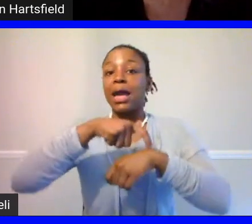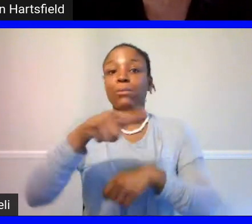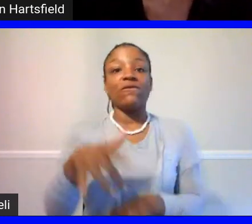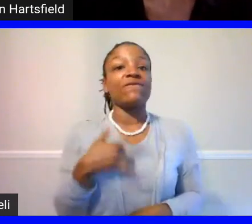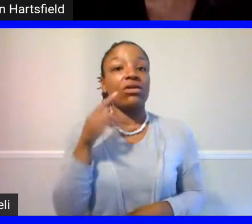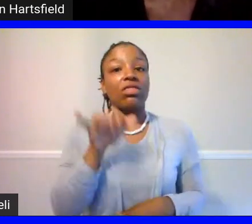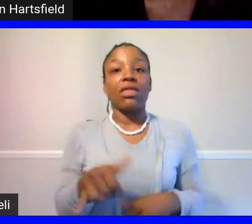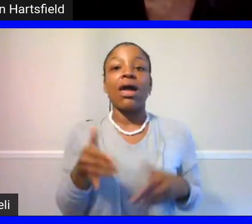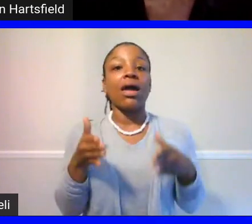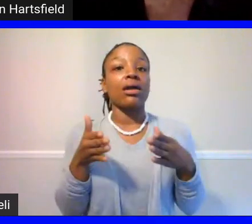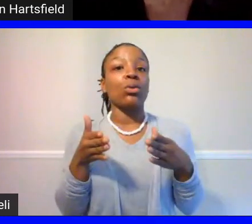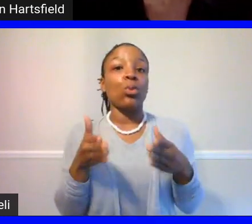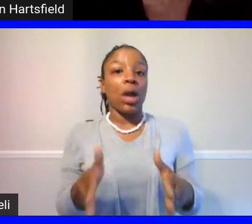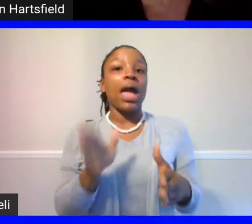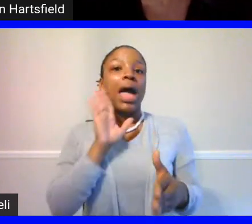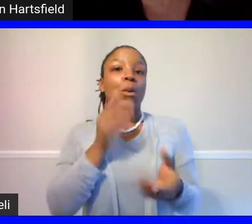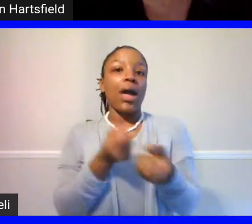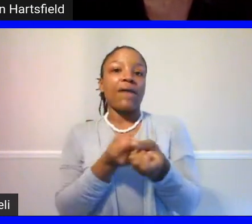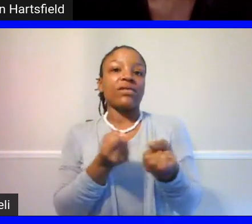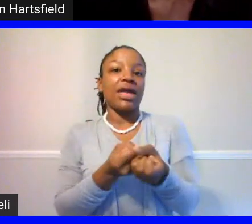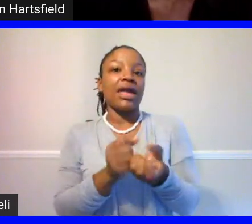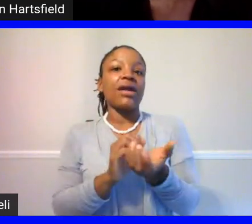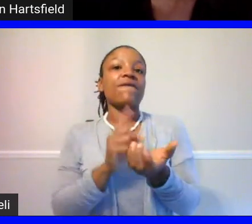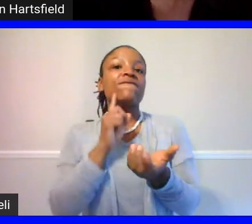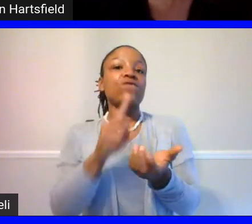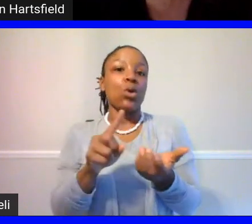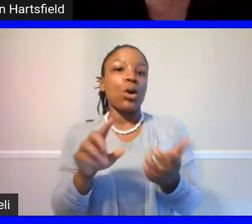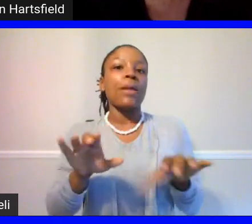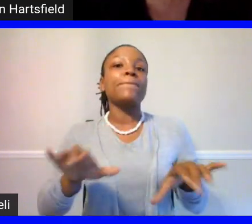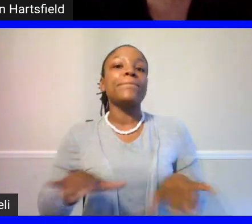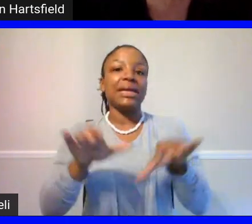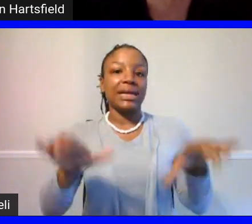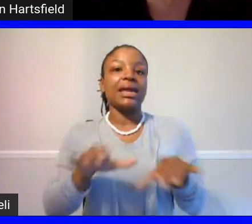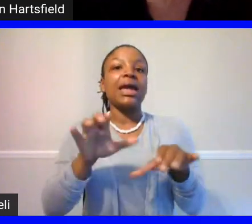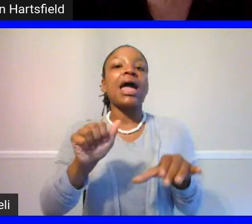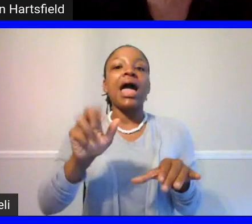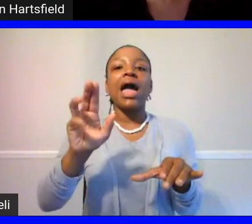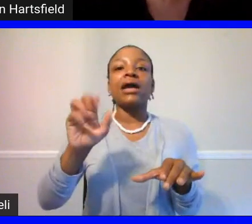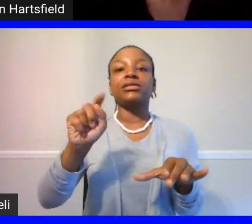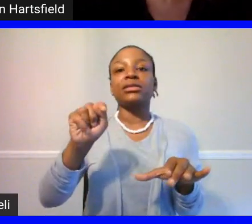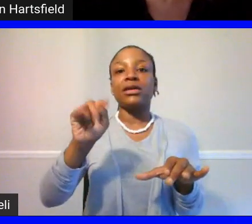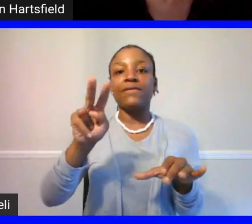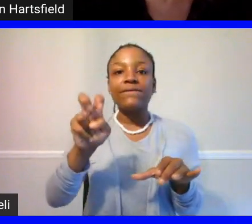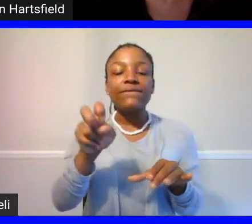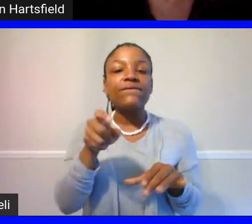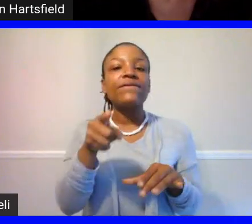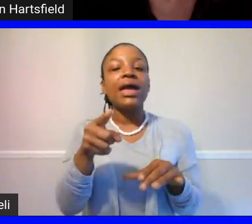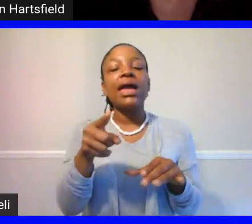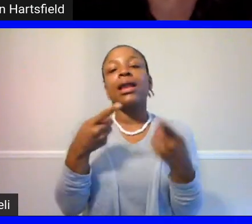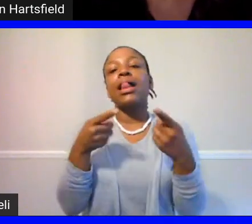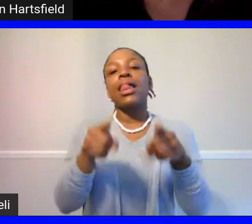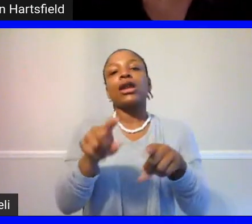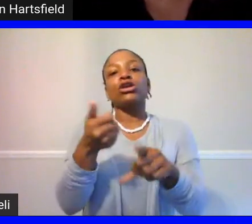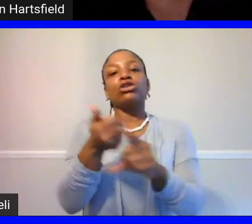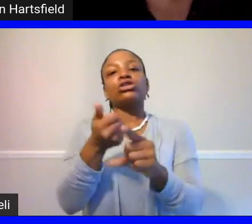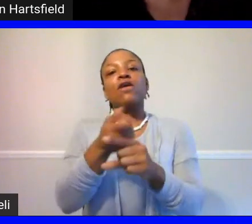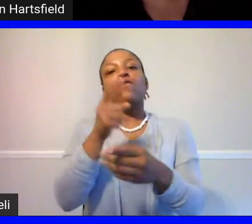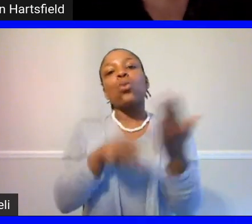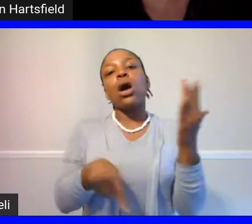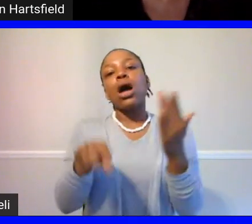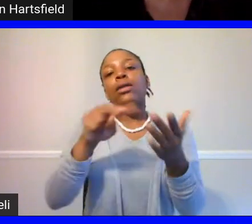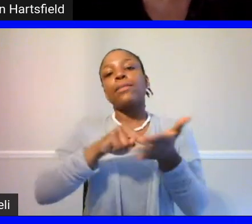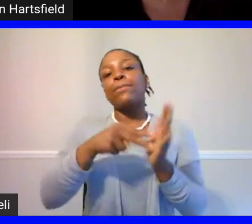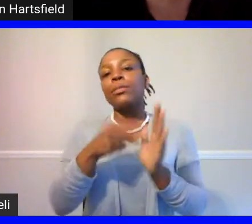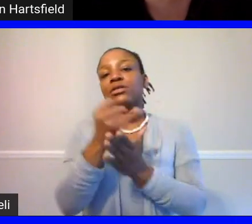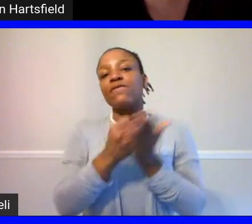for being active and aligning yourself with the purpose of what an artist can do. That